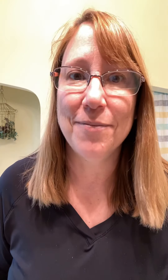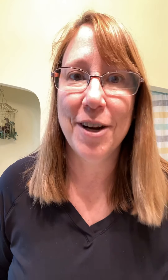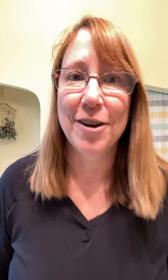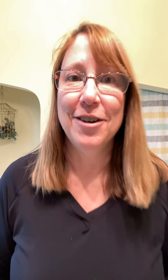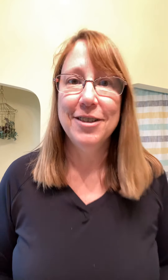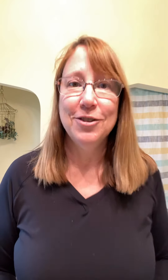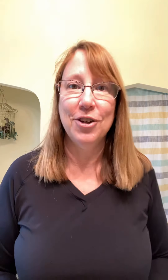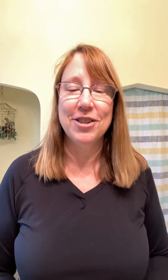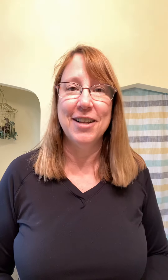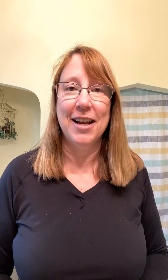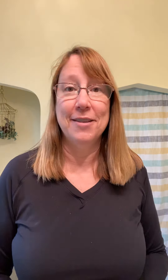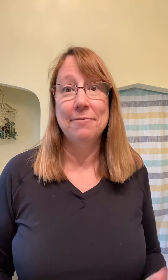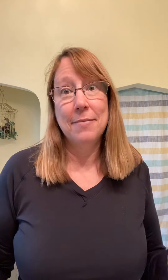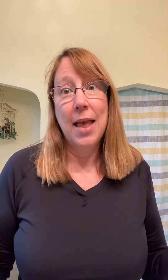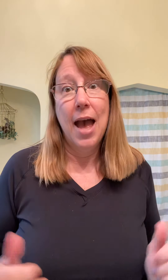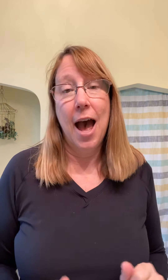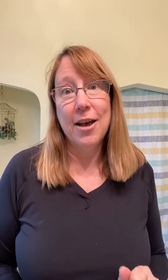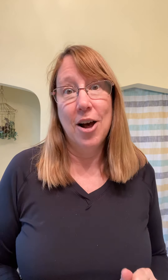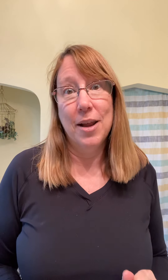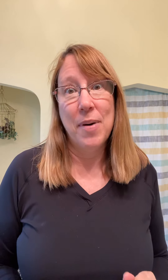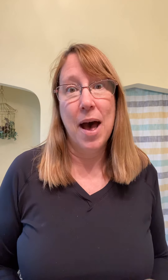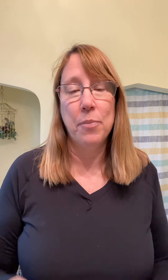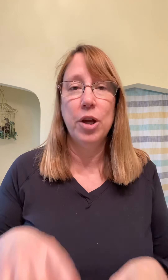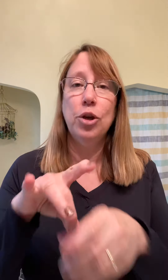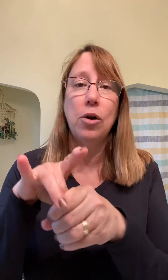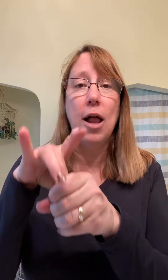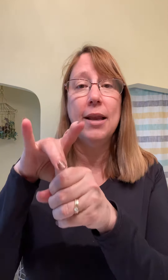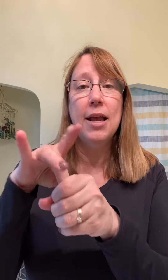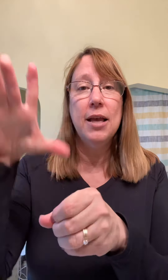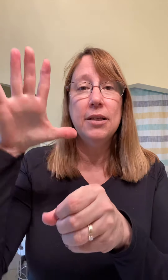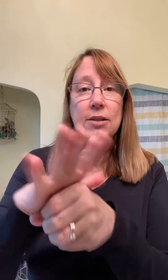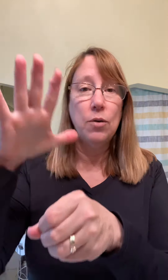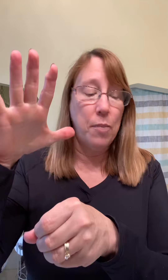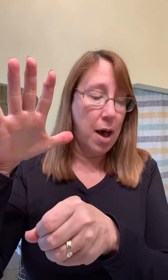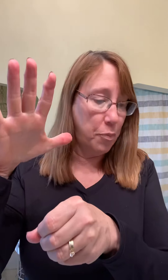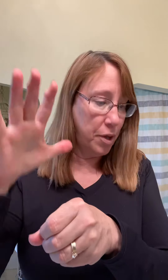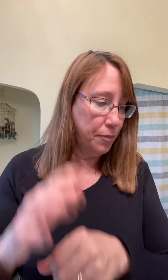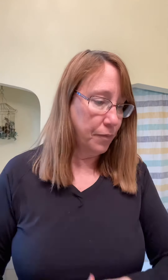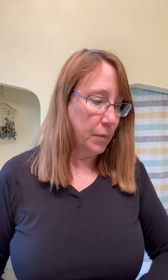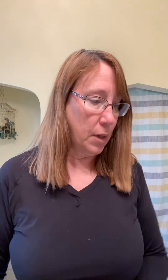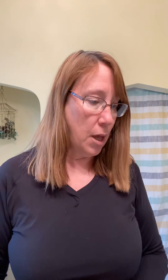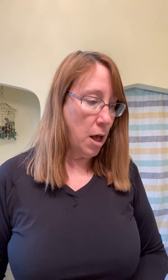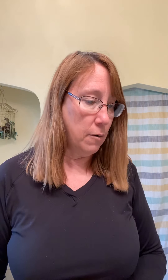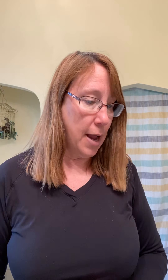near New York City? I call it pop. You can call it soda pop. All right.